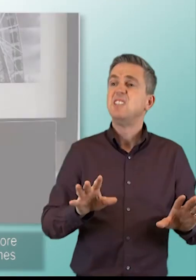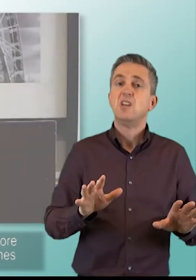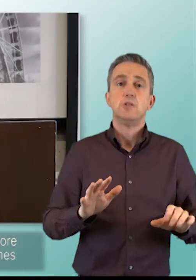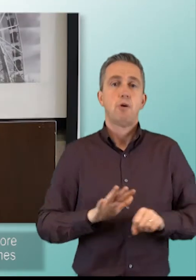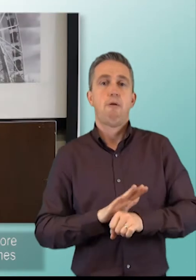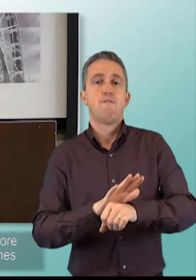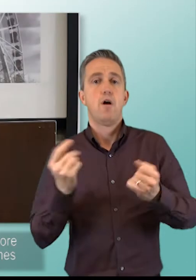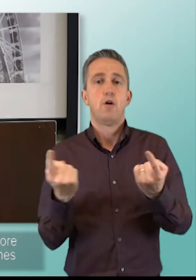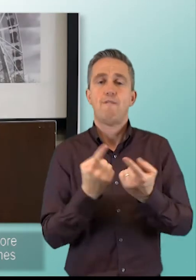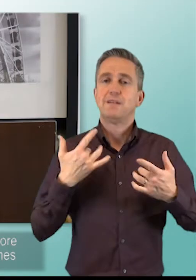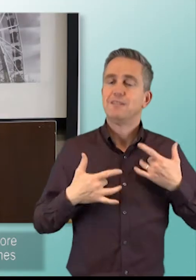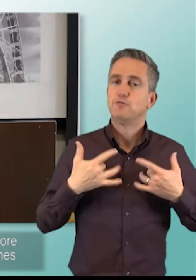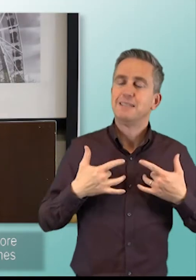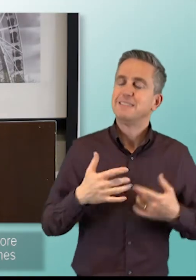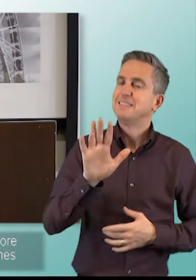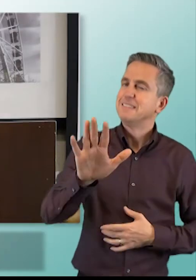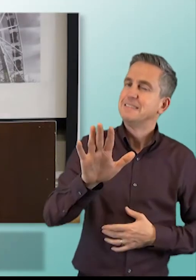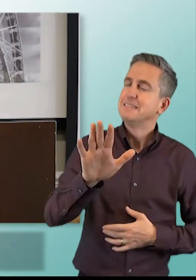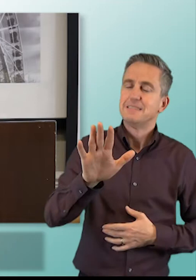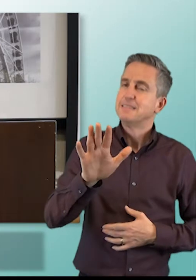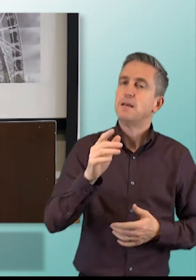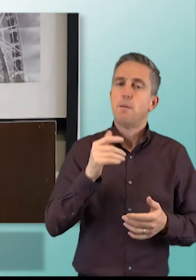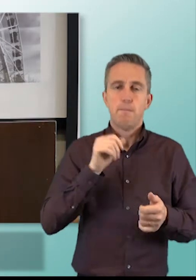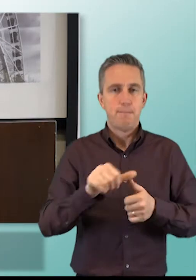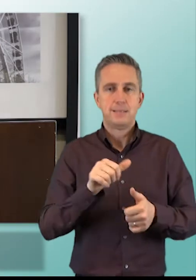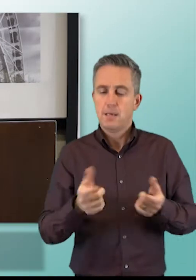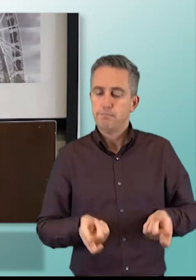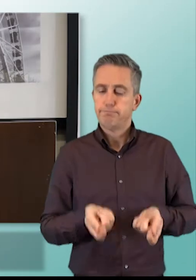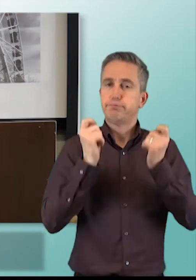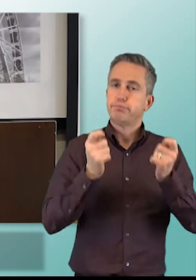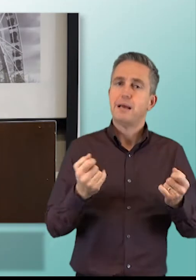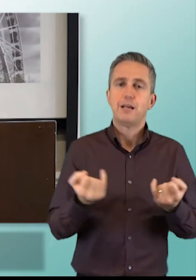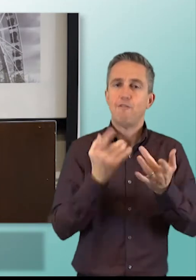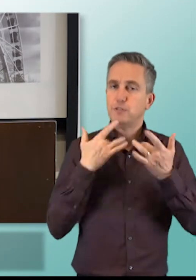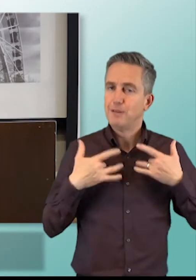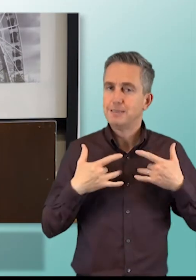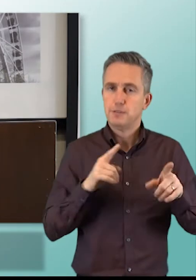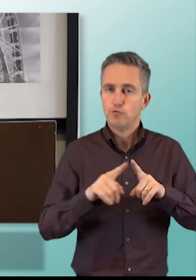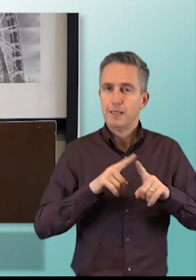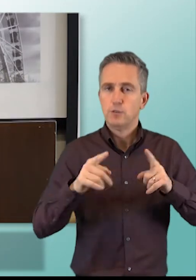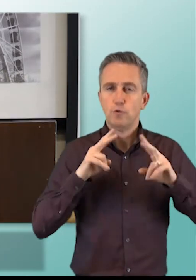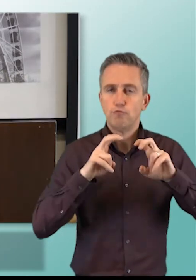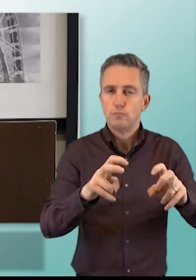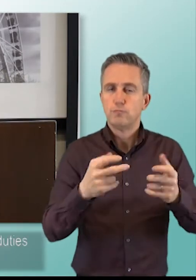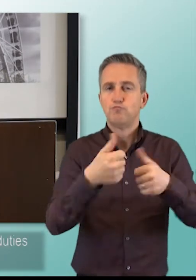of interest. And as tricky as it can sometimes be to actually manage them, it is always the safest option, I would